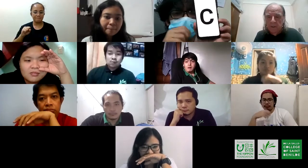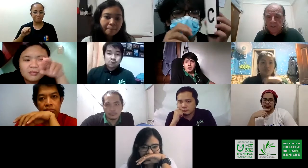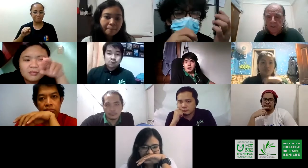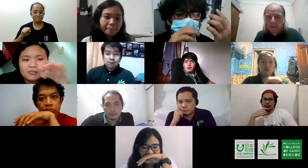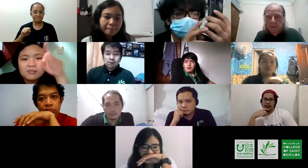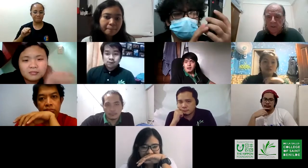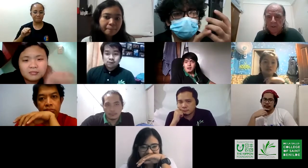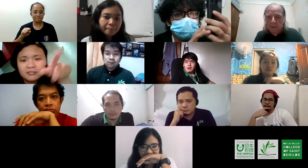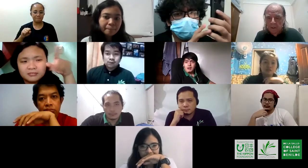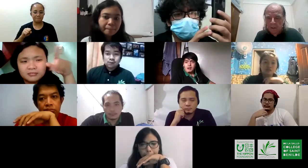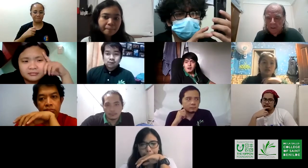Okay.